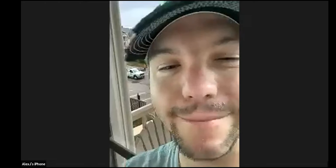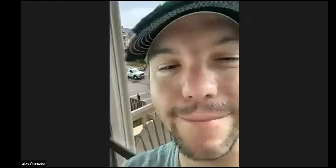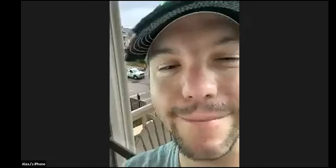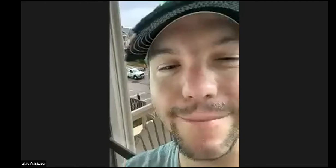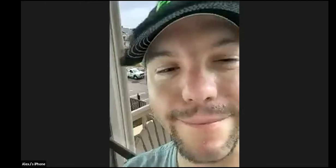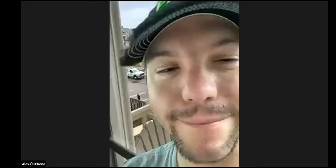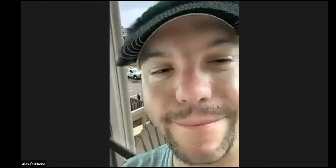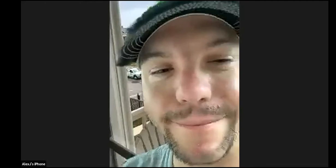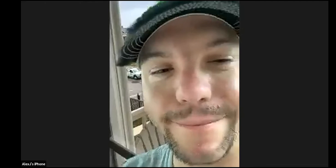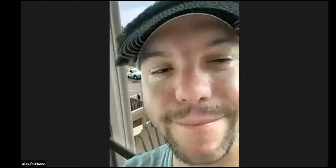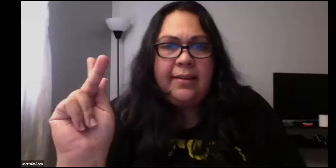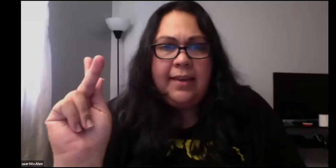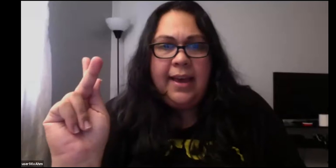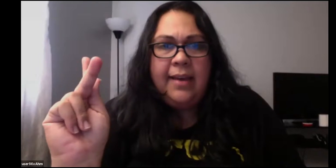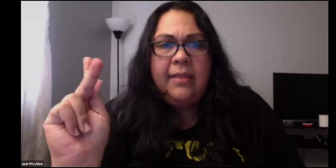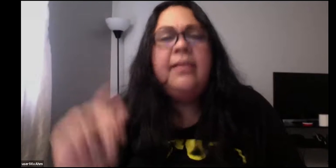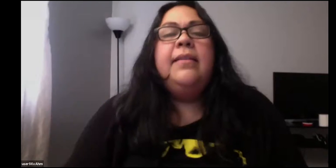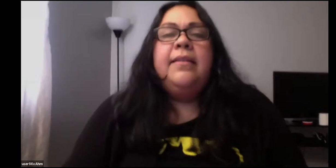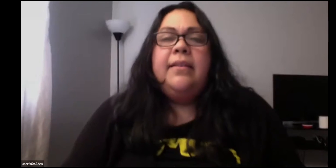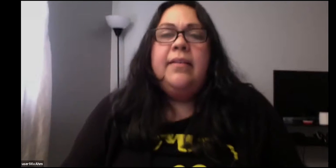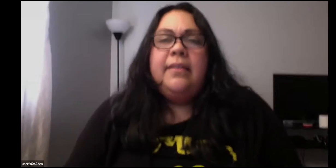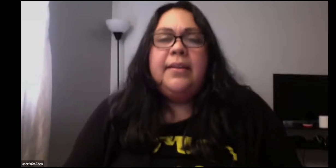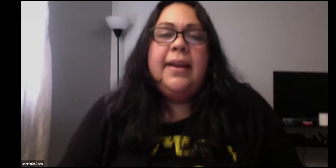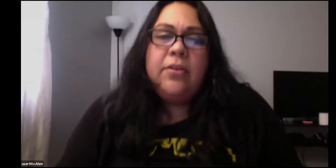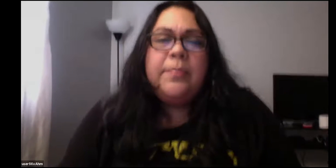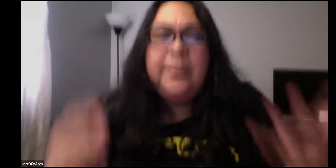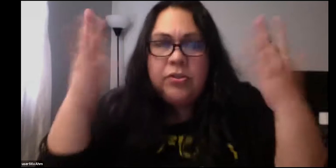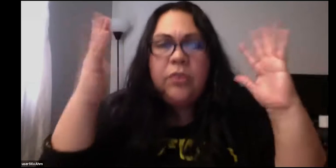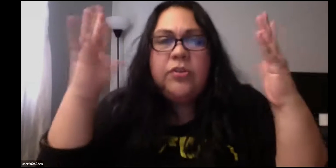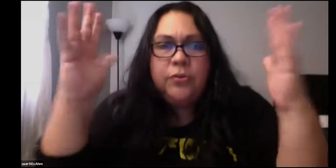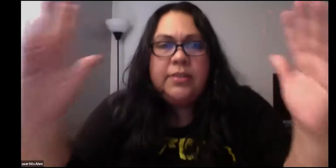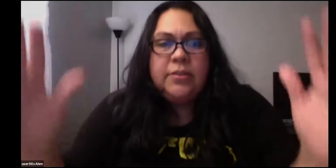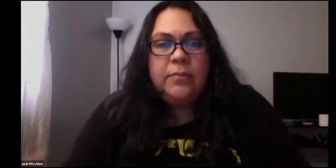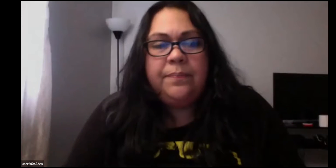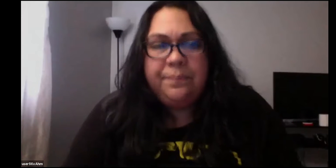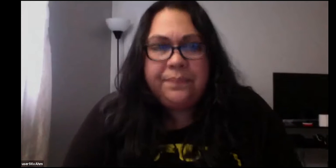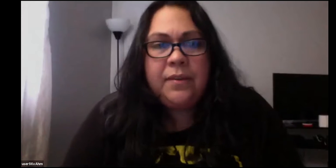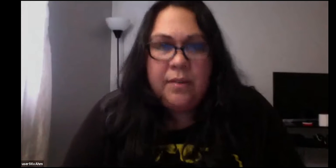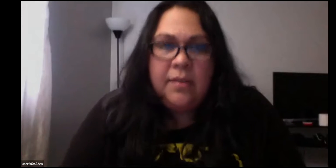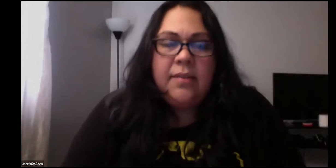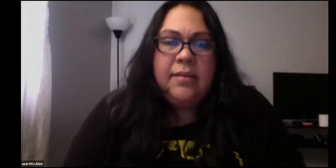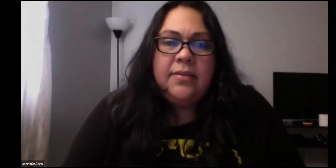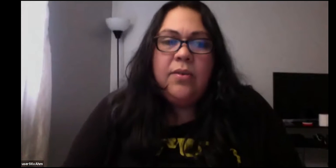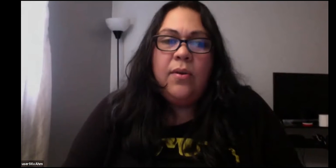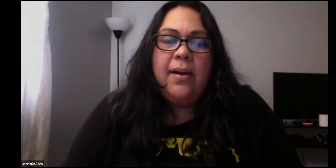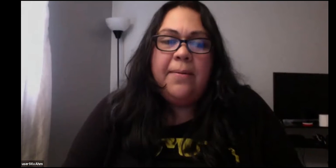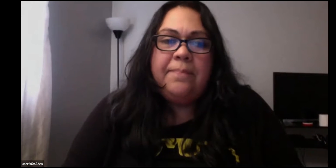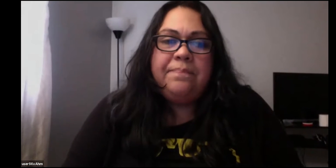it P-A-R-K, and other people show the trees too. So